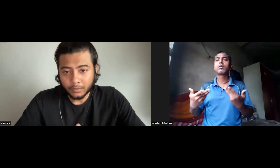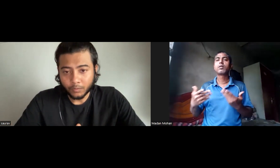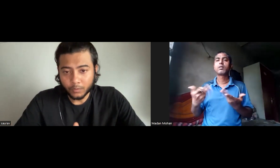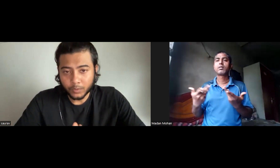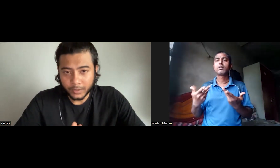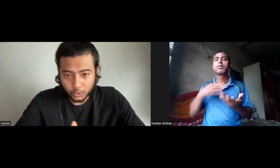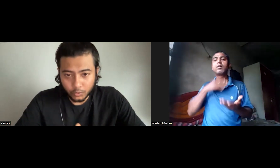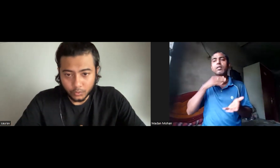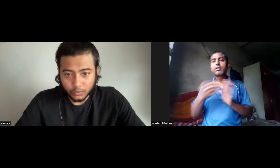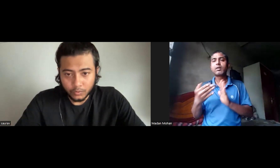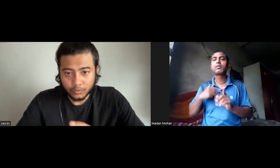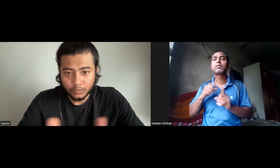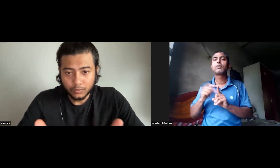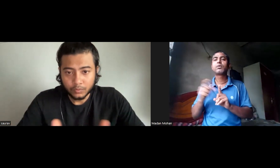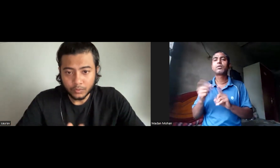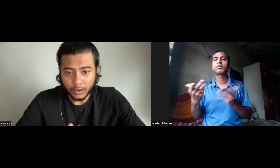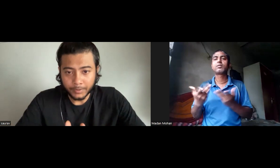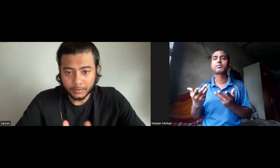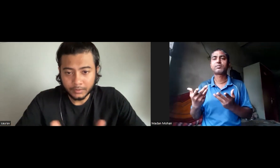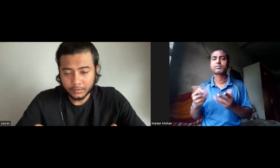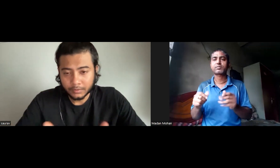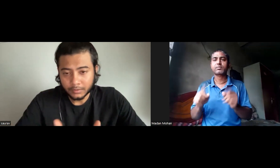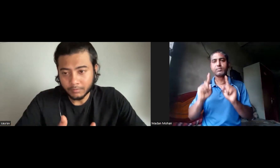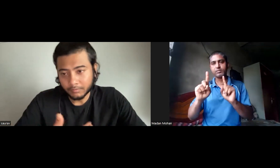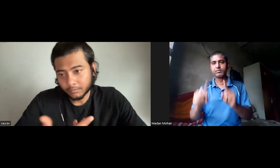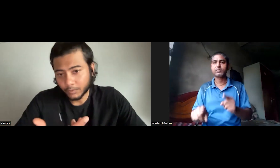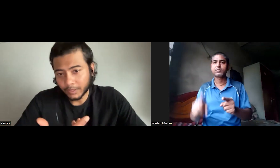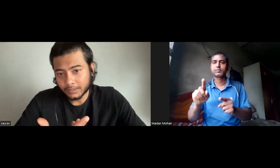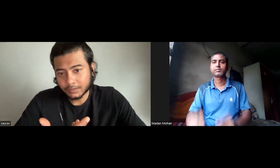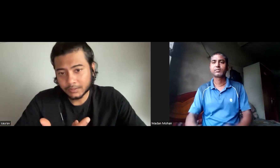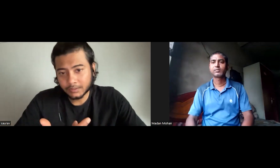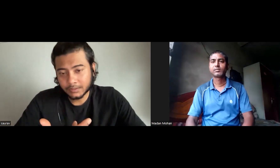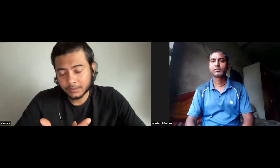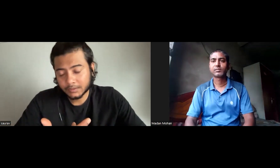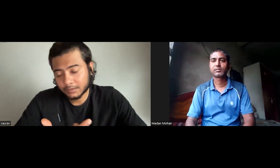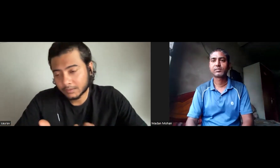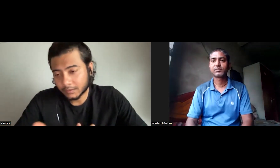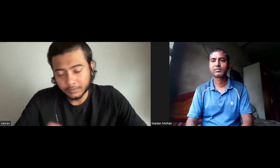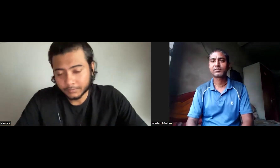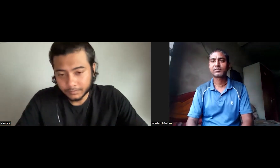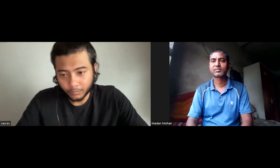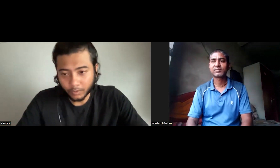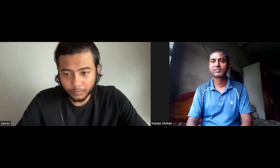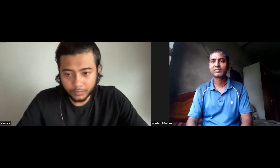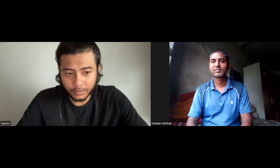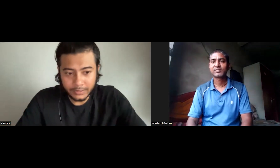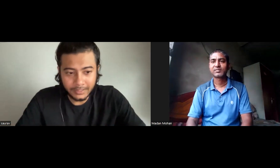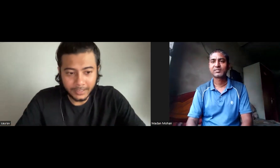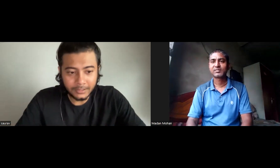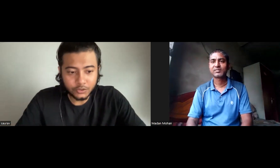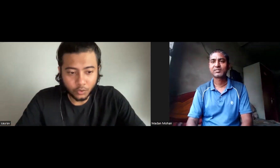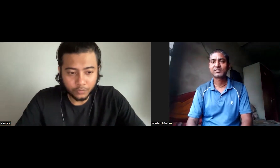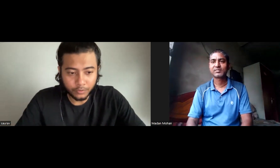what would I do? I mean, would I just, yeah, what is there in store for me?